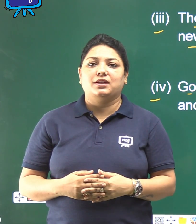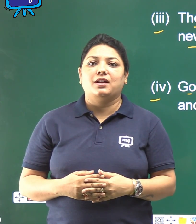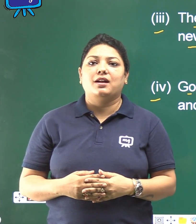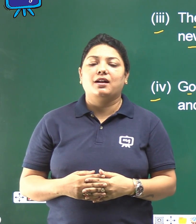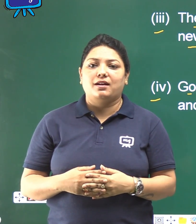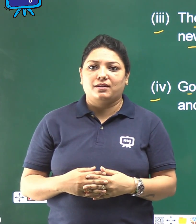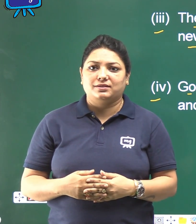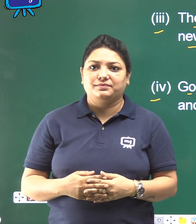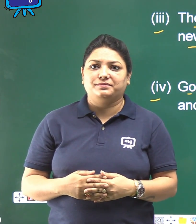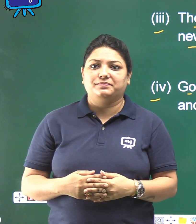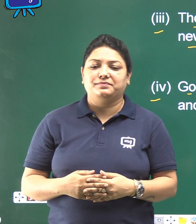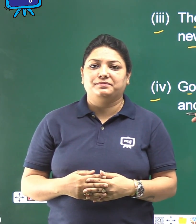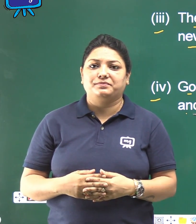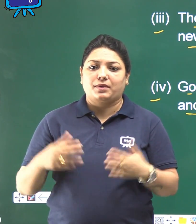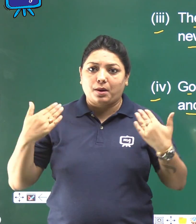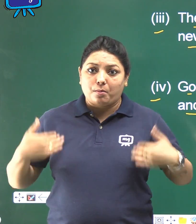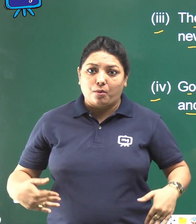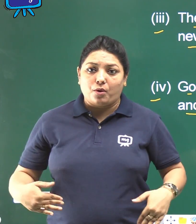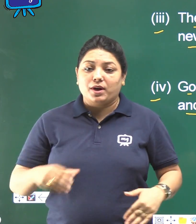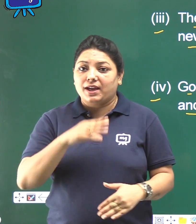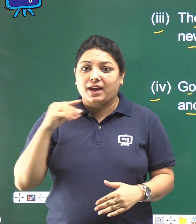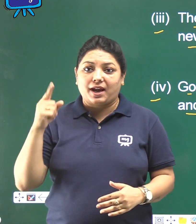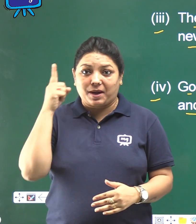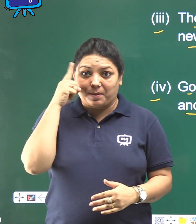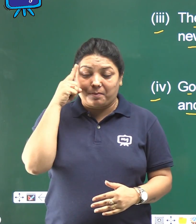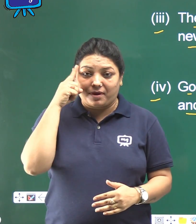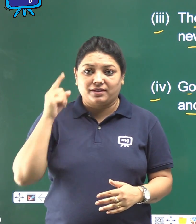are body and mind.